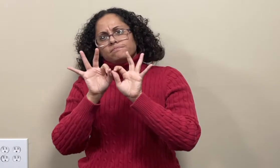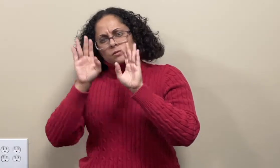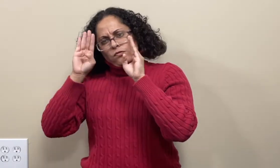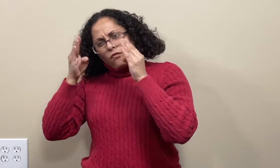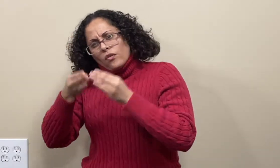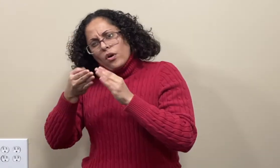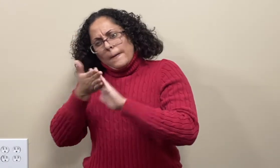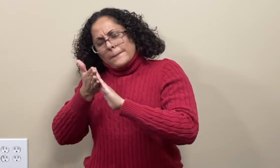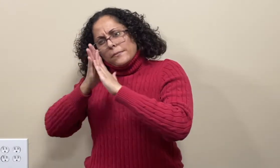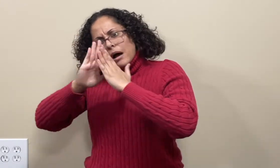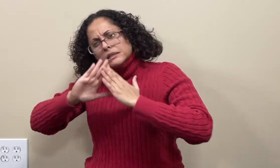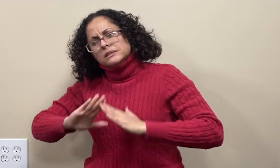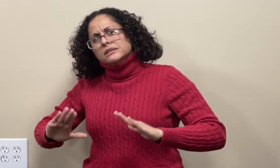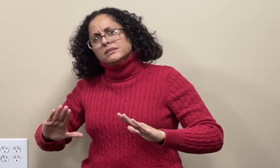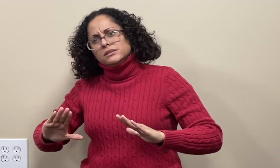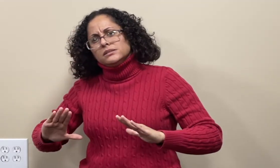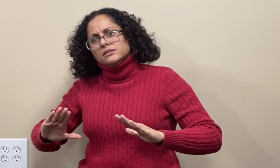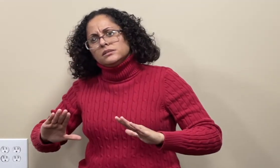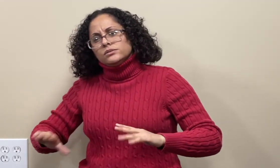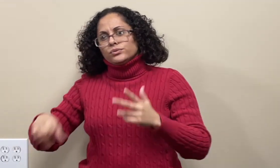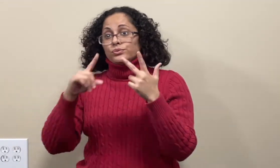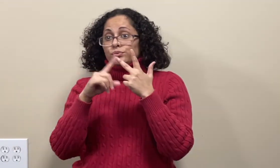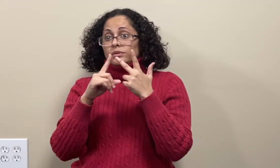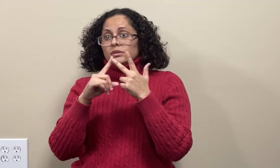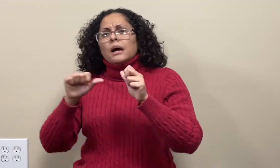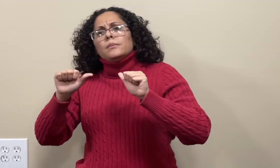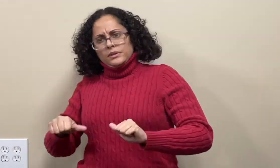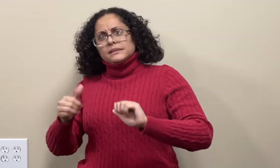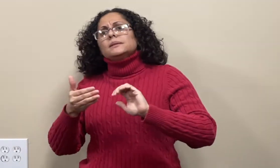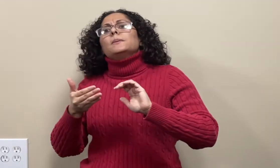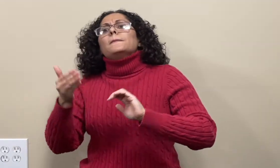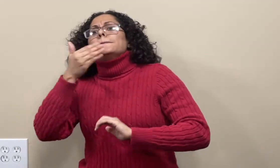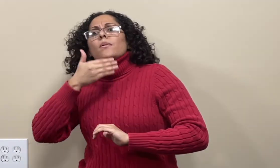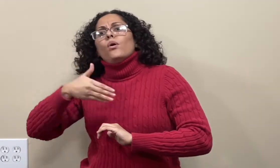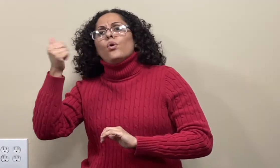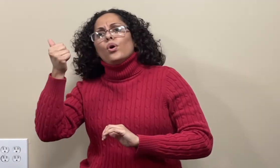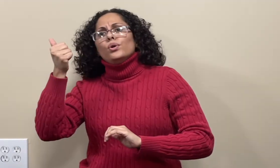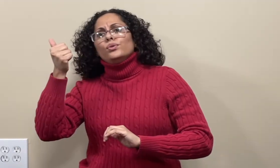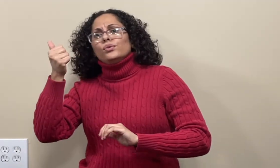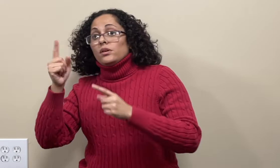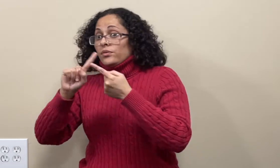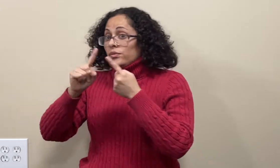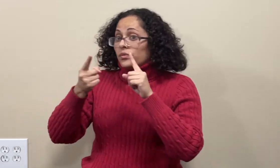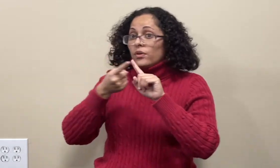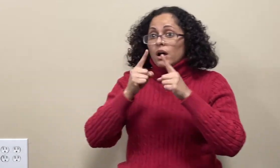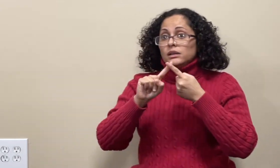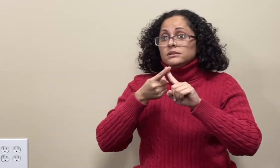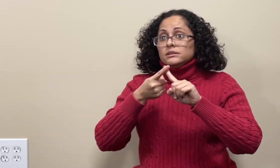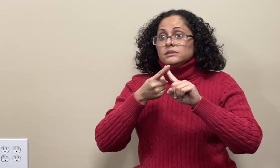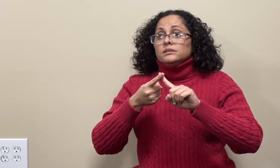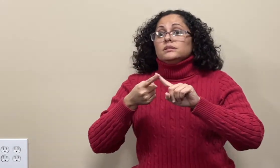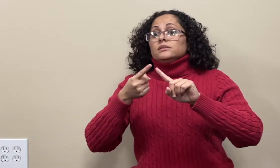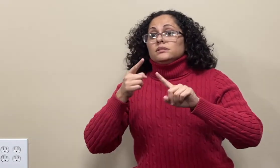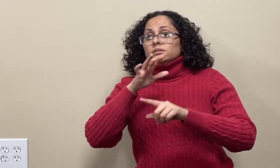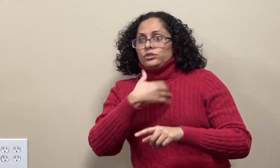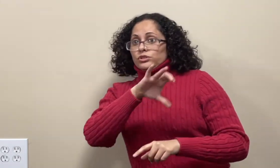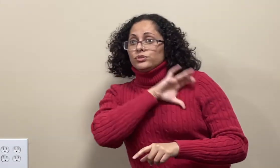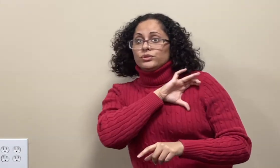is. Third, it encourages us to be better friends, neighbors, and citizens. It's easy to